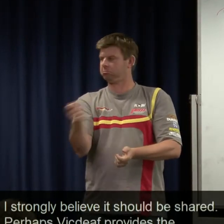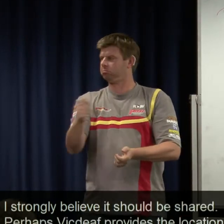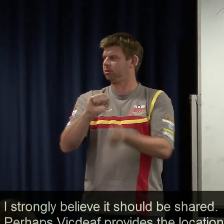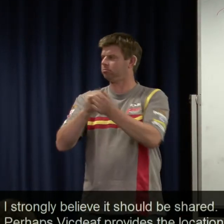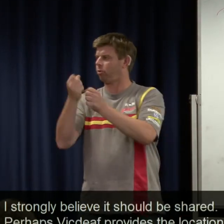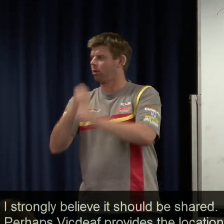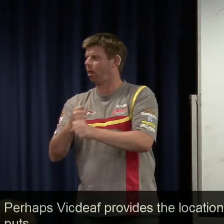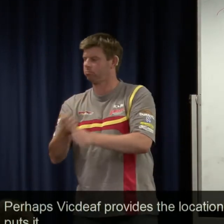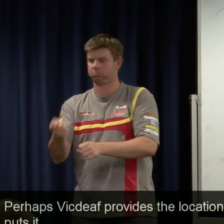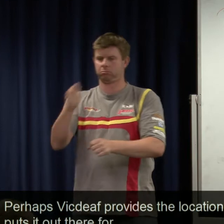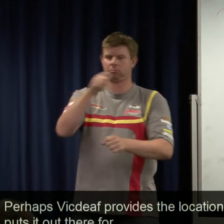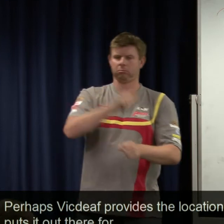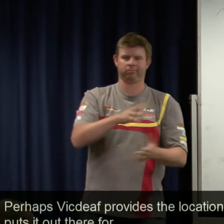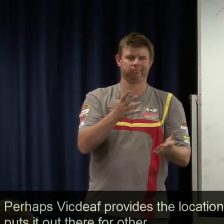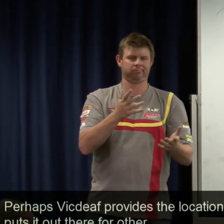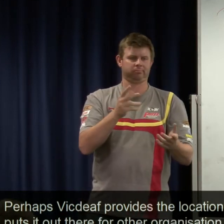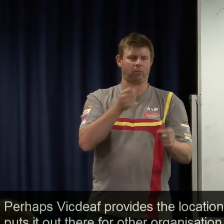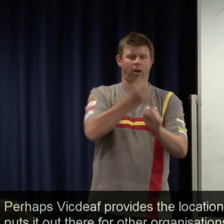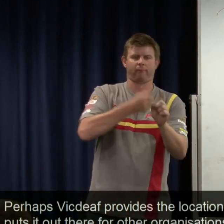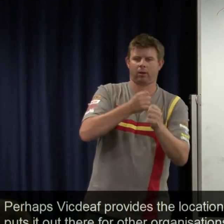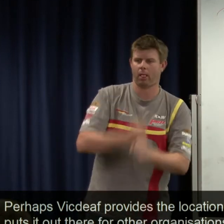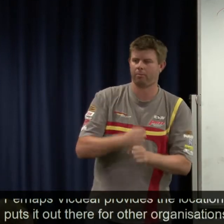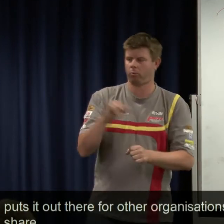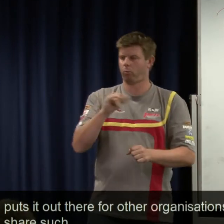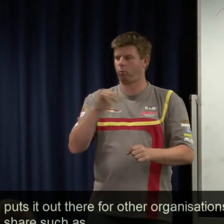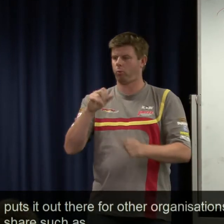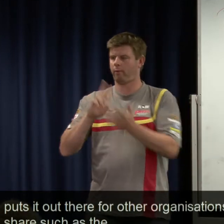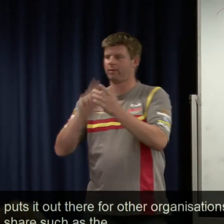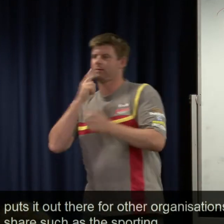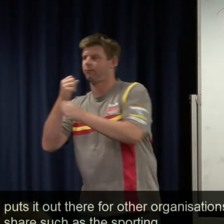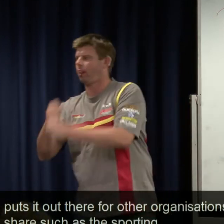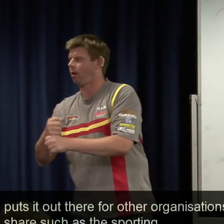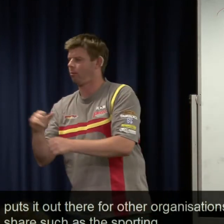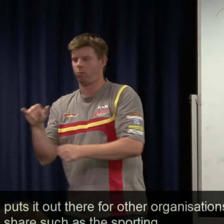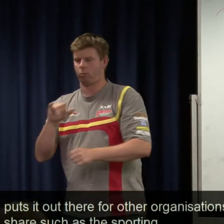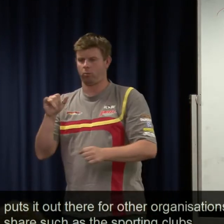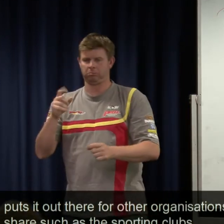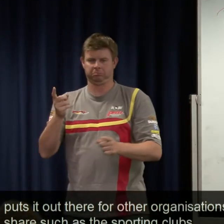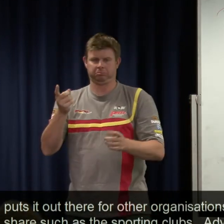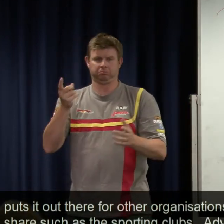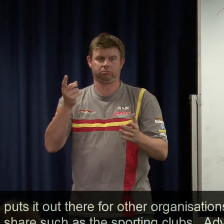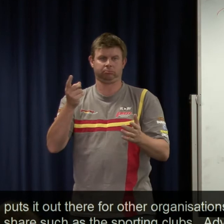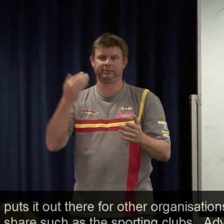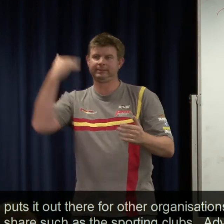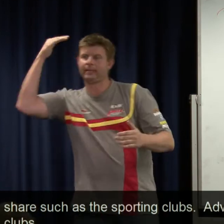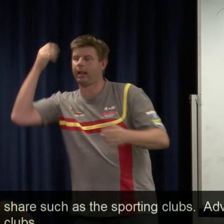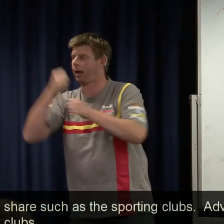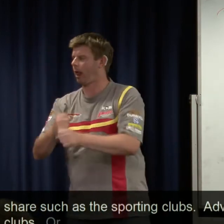other organisations to share, such as the sporting clubs, advocacy clubs, or Vicdeaf. Or